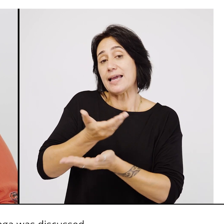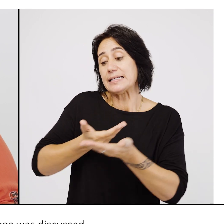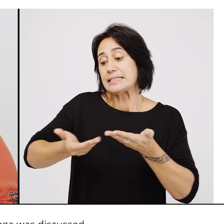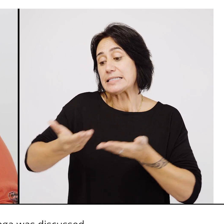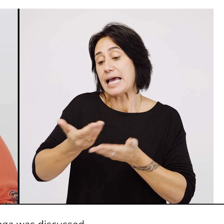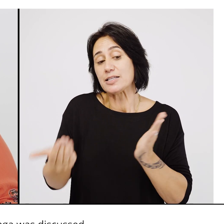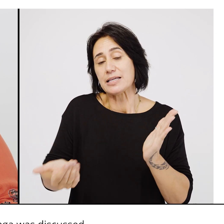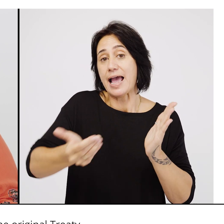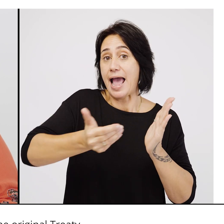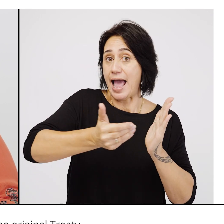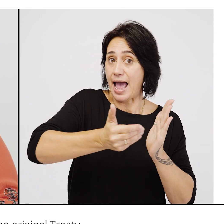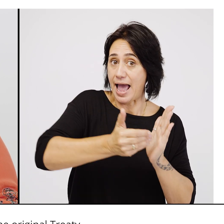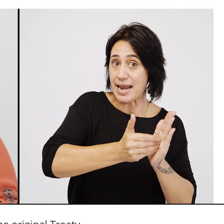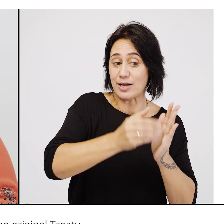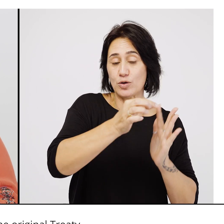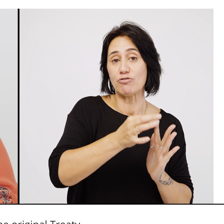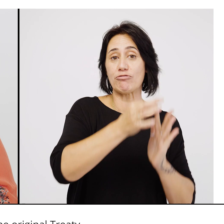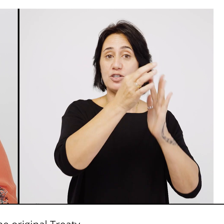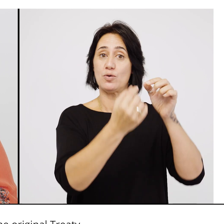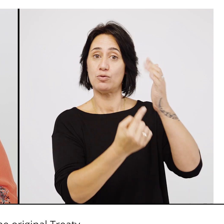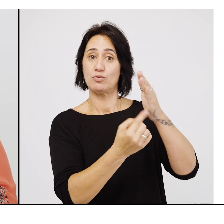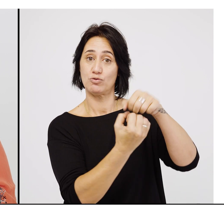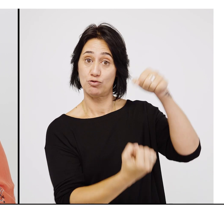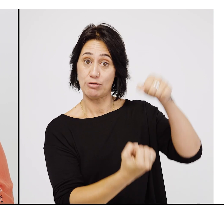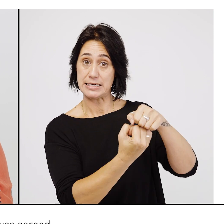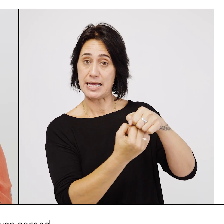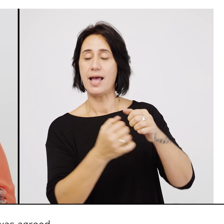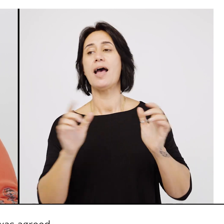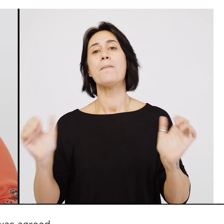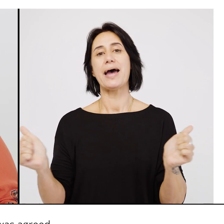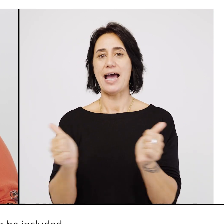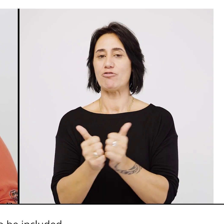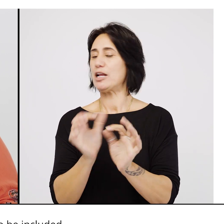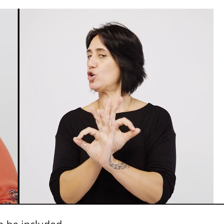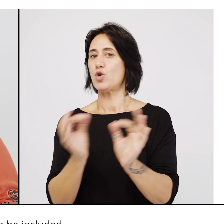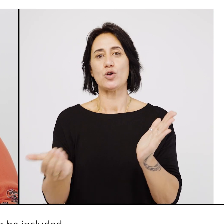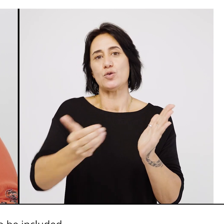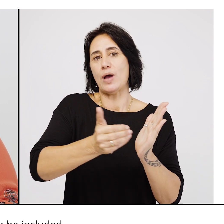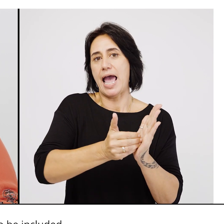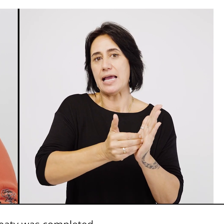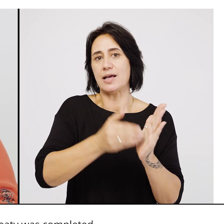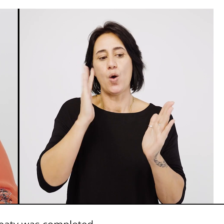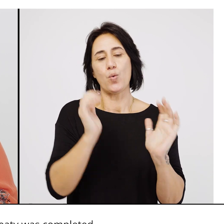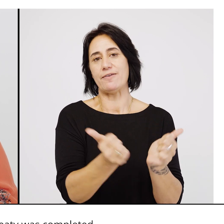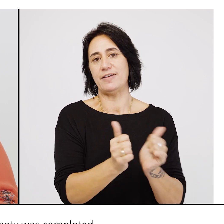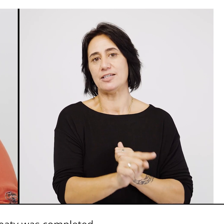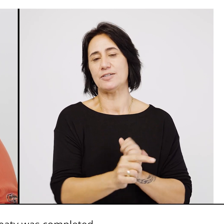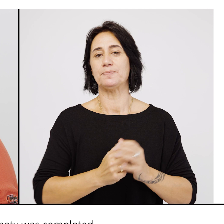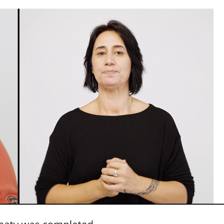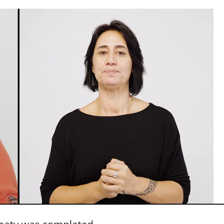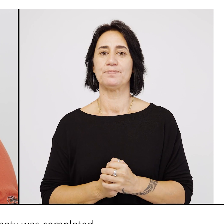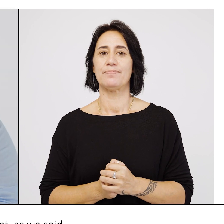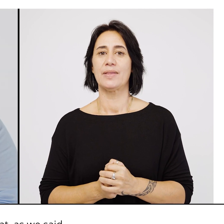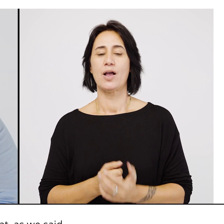was discussed to be in the original treaty. It was agreed not to be included when the treaty was